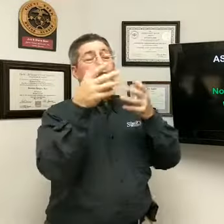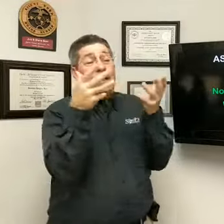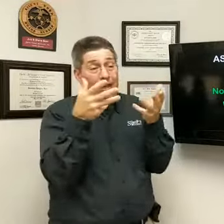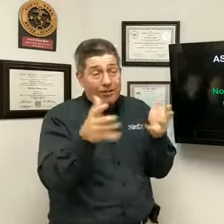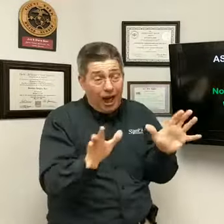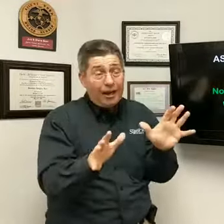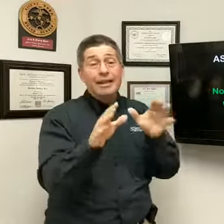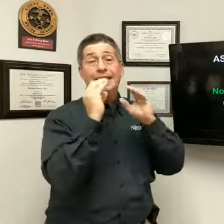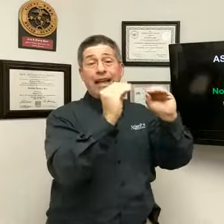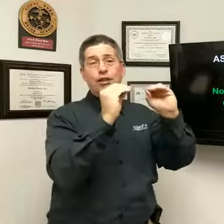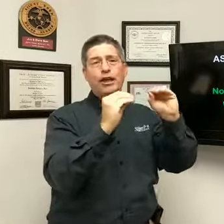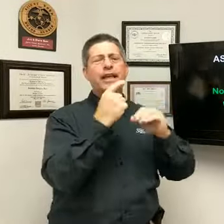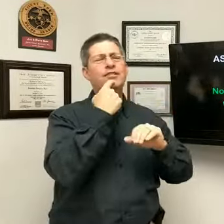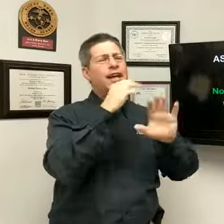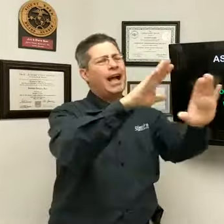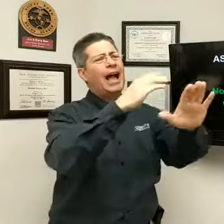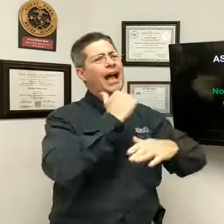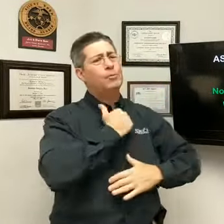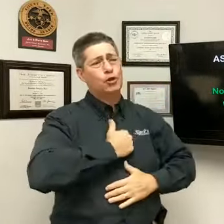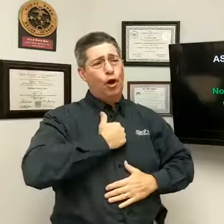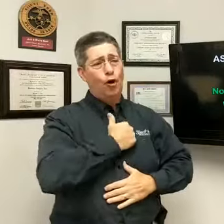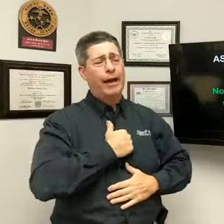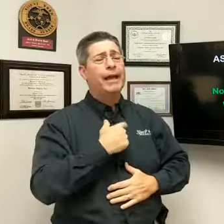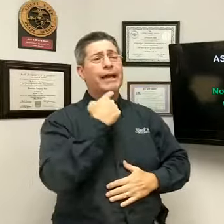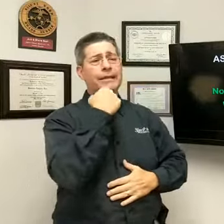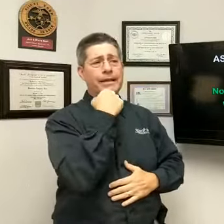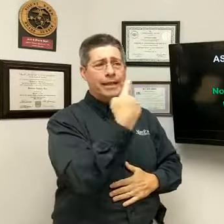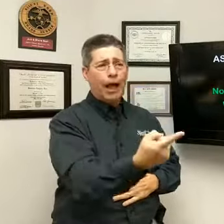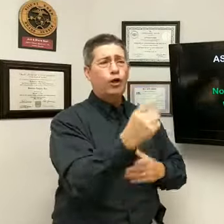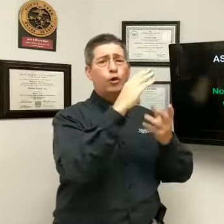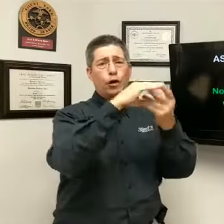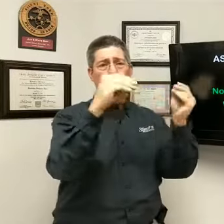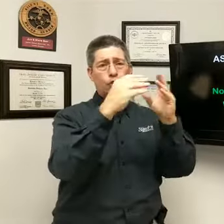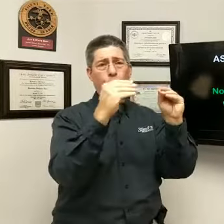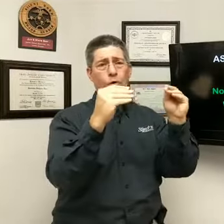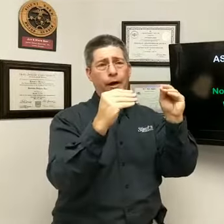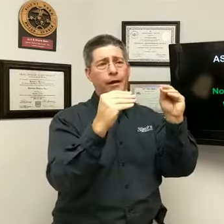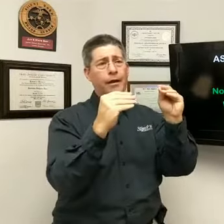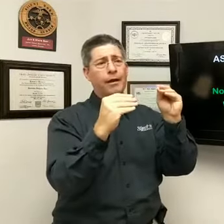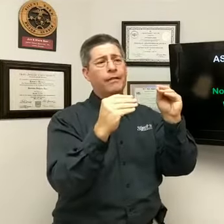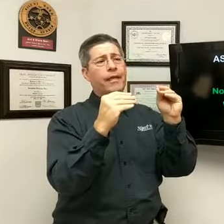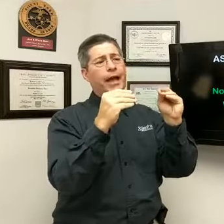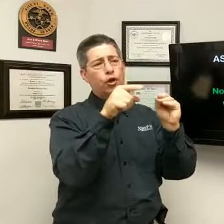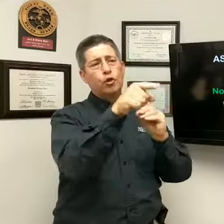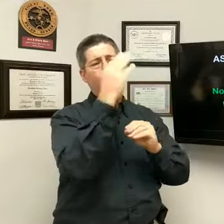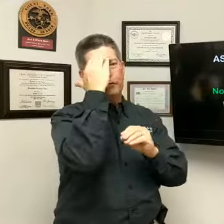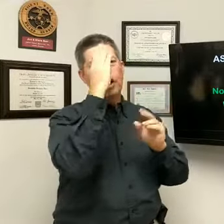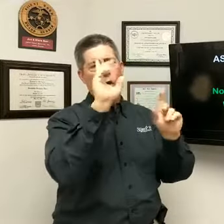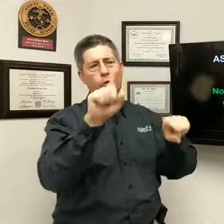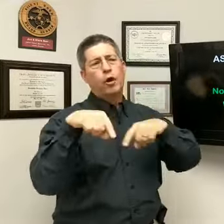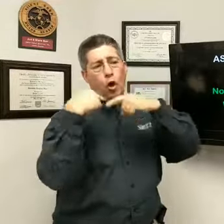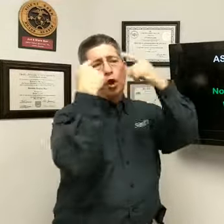got done teaching it, he said, "I'm sorry to tell you a story that you have known all your